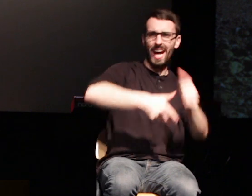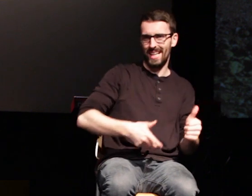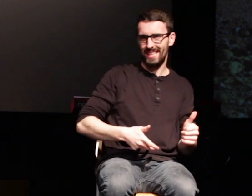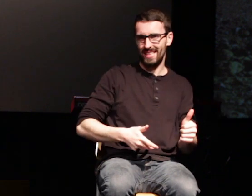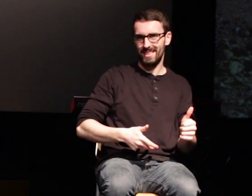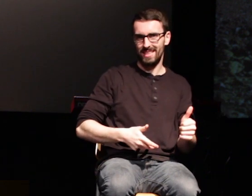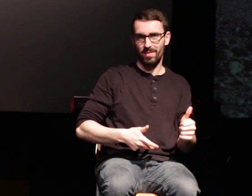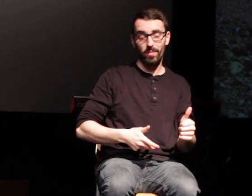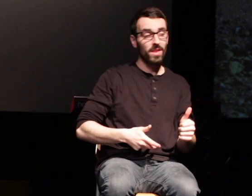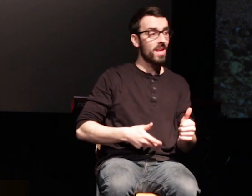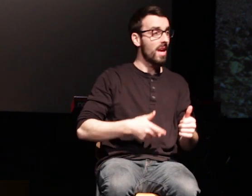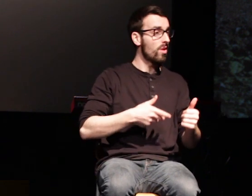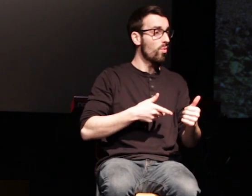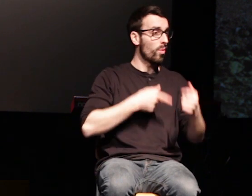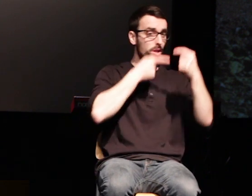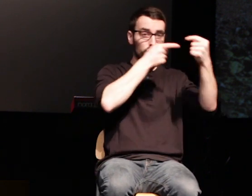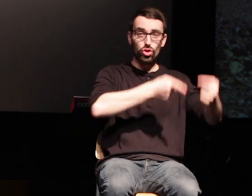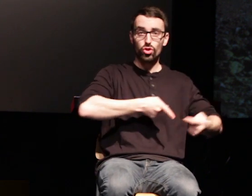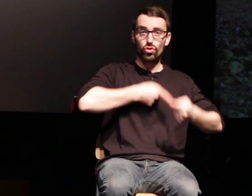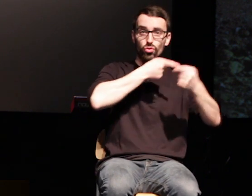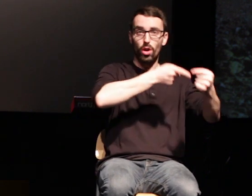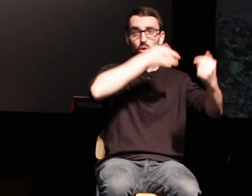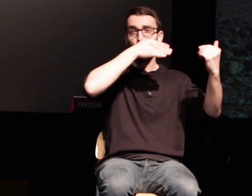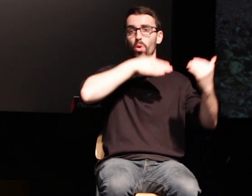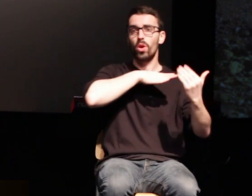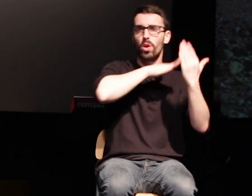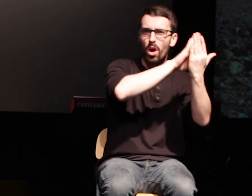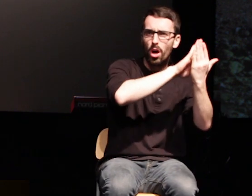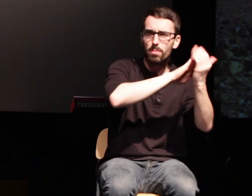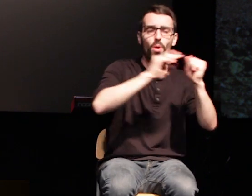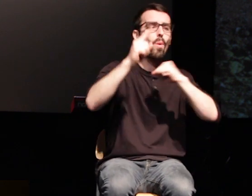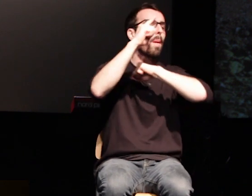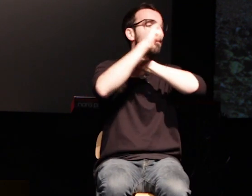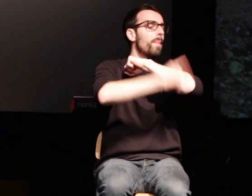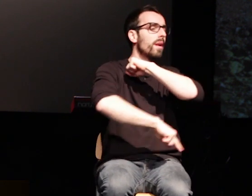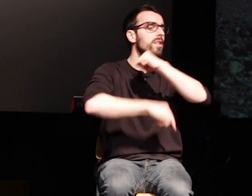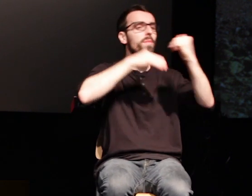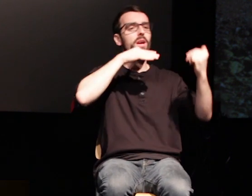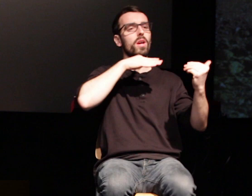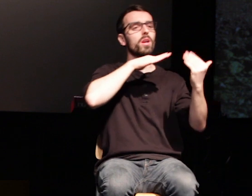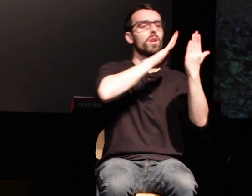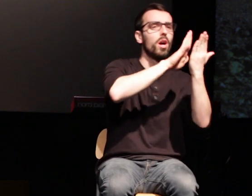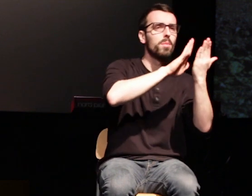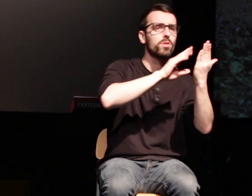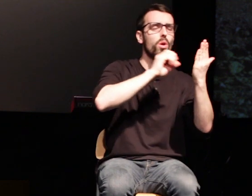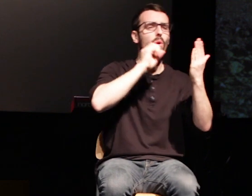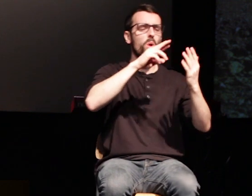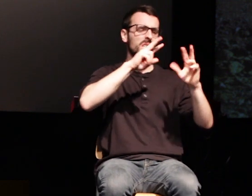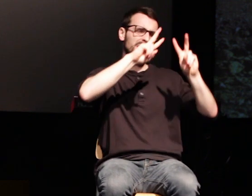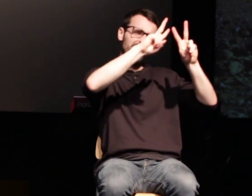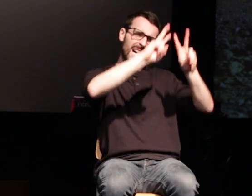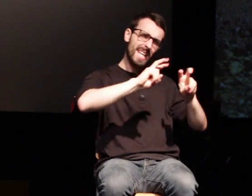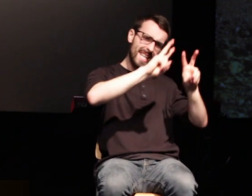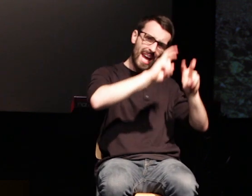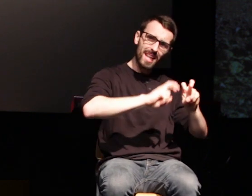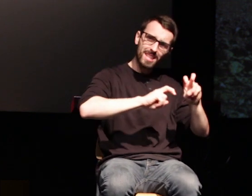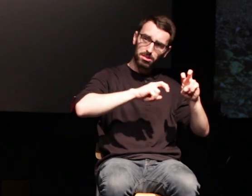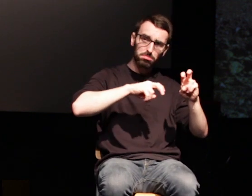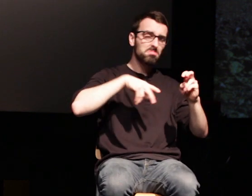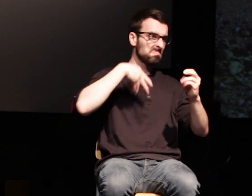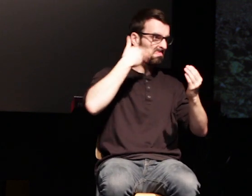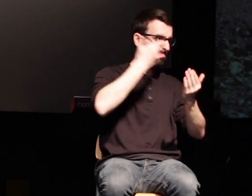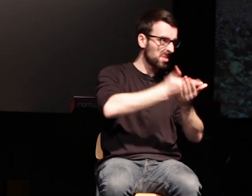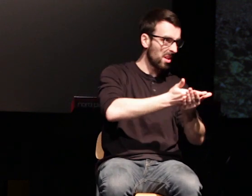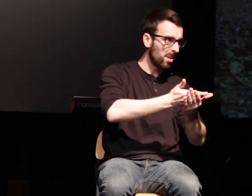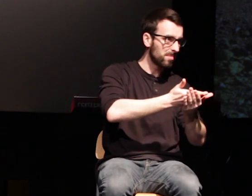And when trouble comes, or when persecution comes, or when the diagnosis comes, or whatever it is, and